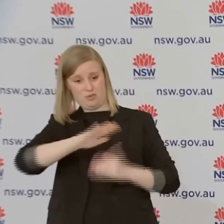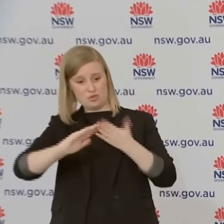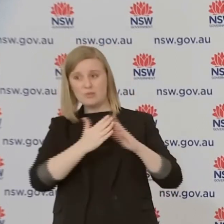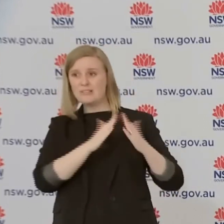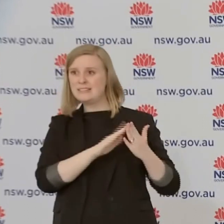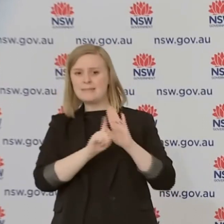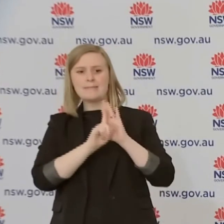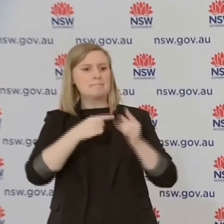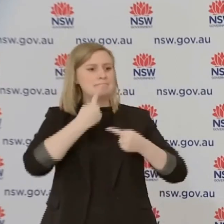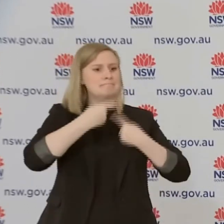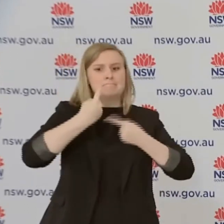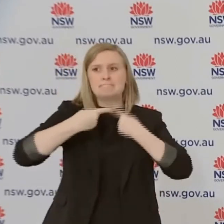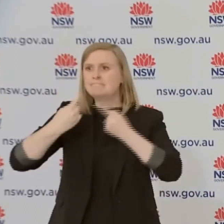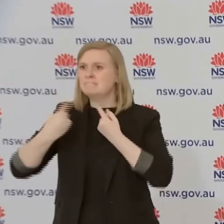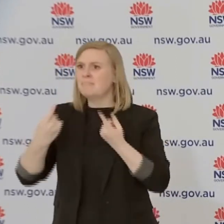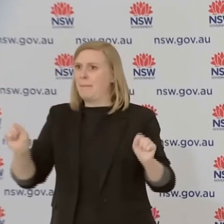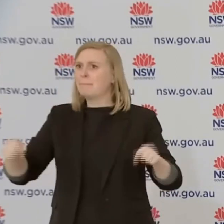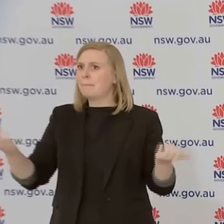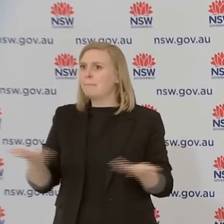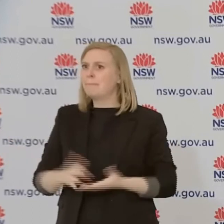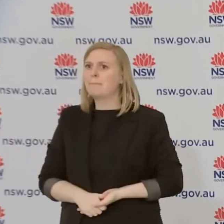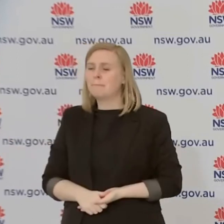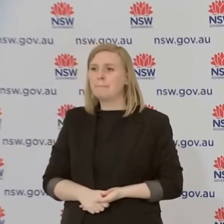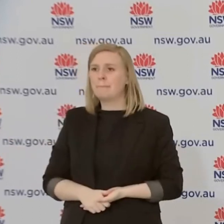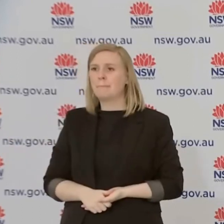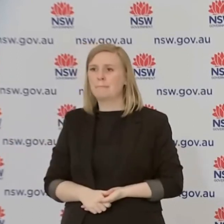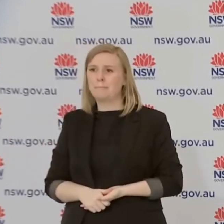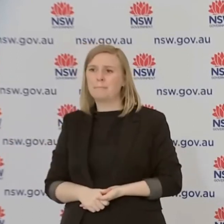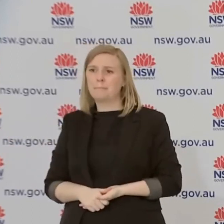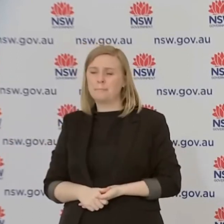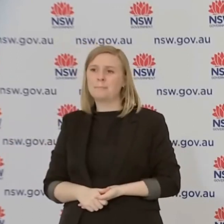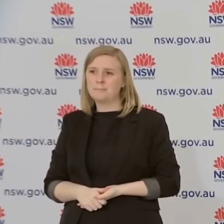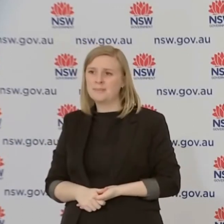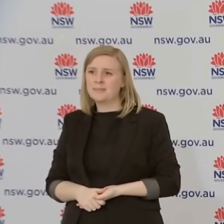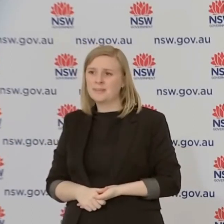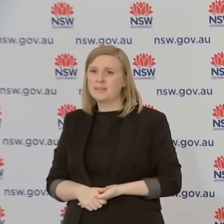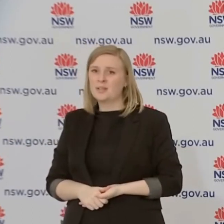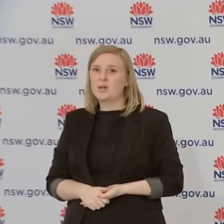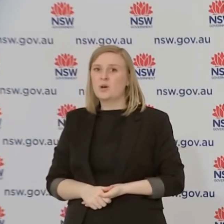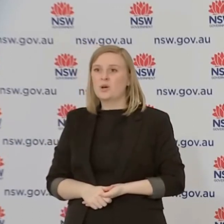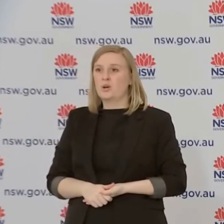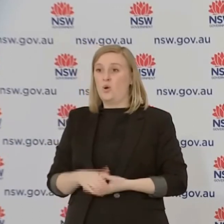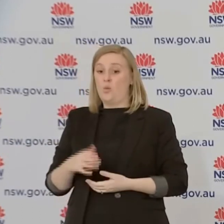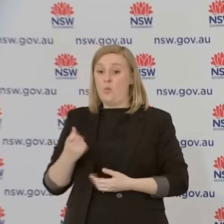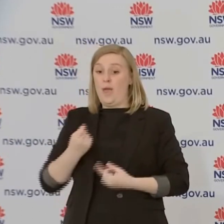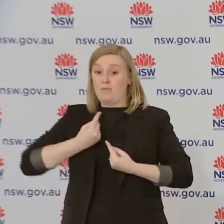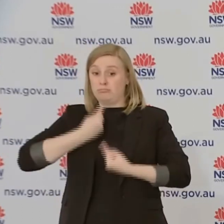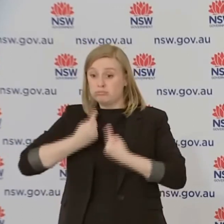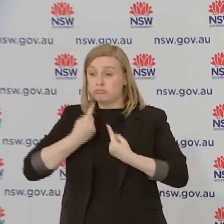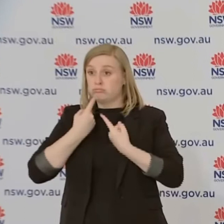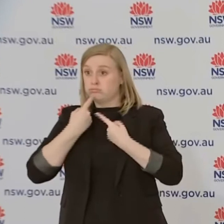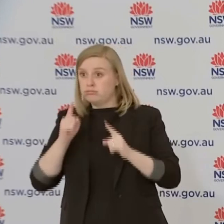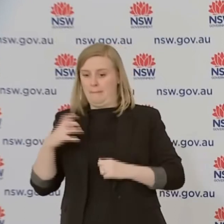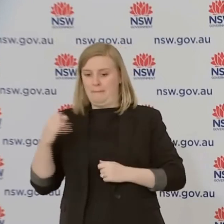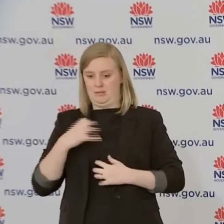What perhaps isn't well understood is that messages have to be given the right way and heard the right way,